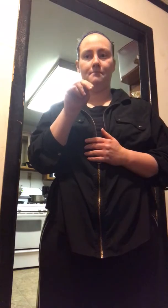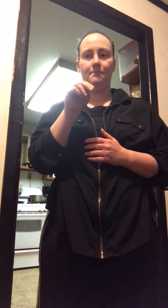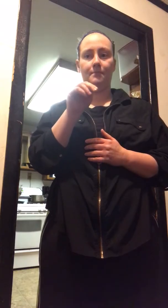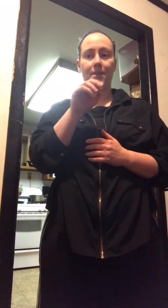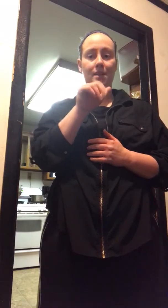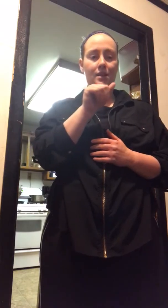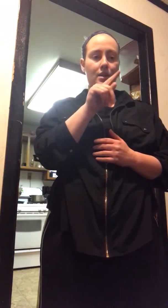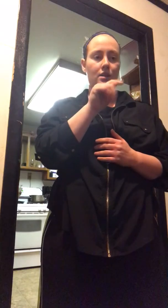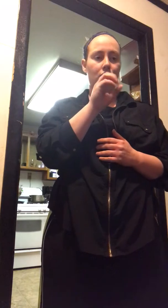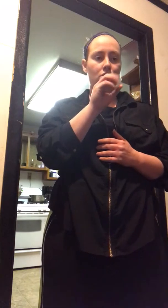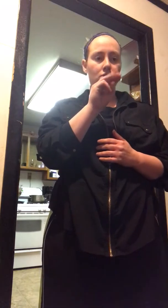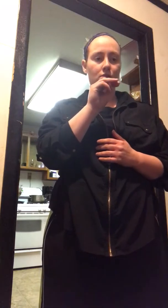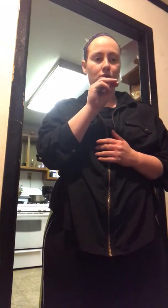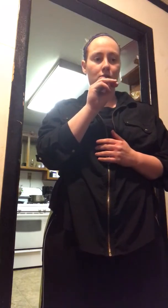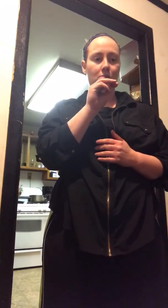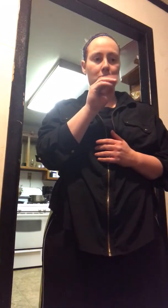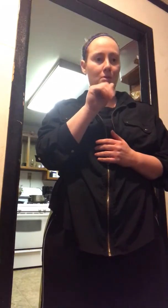Atomic number is